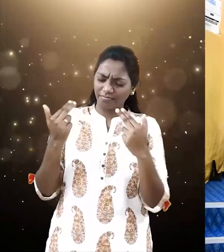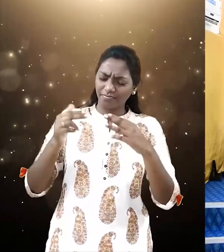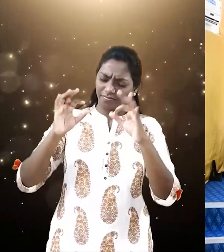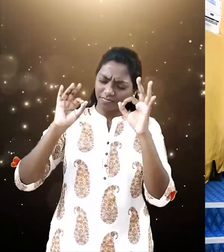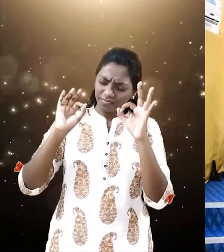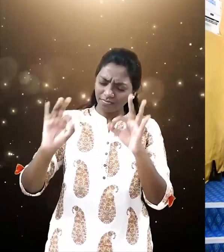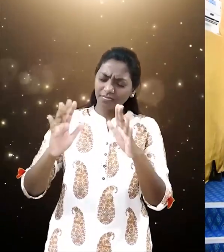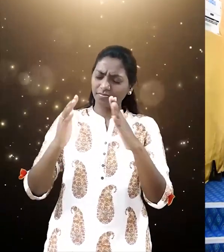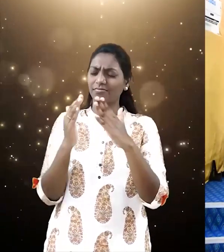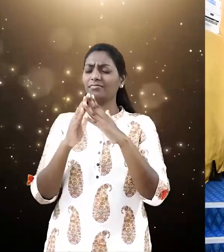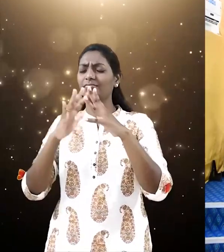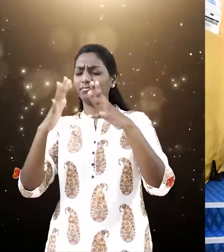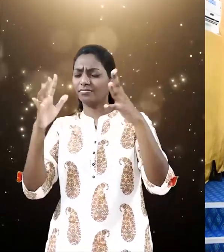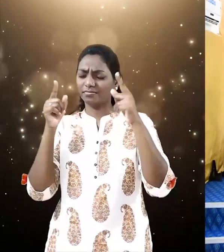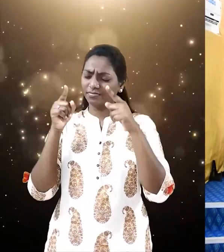earth. And we